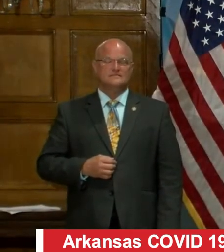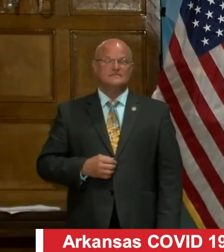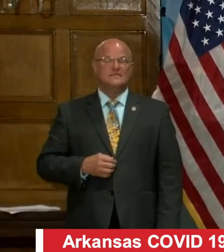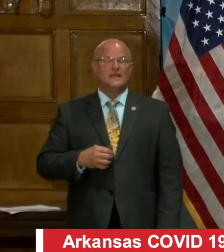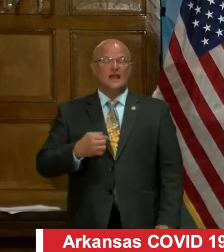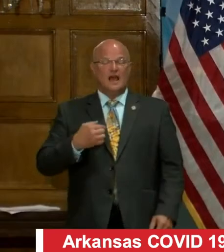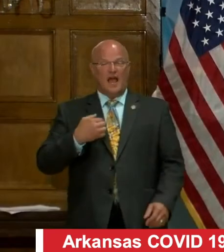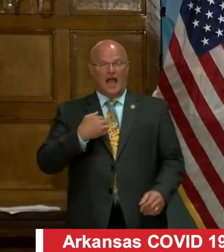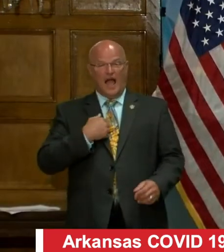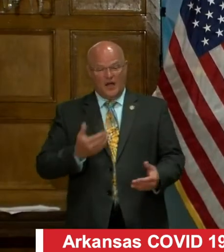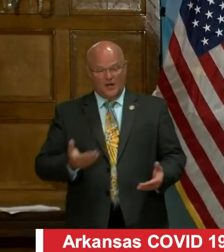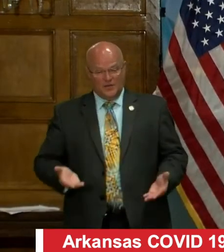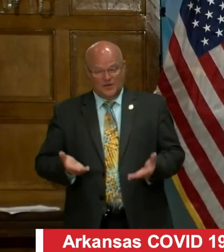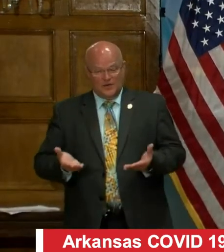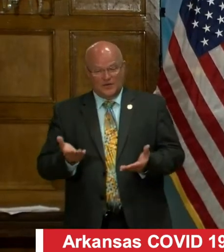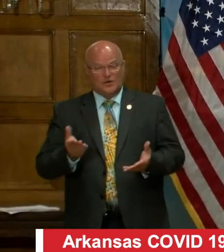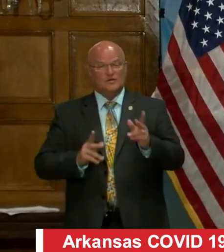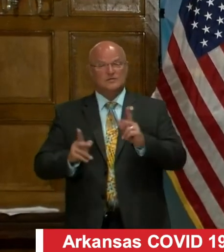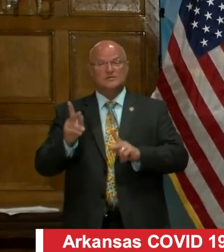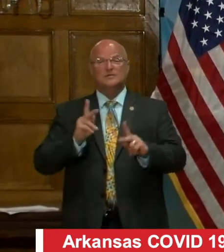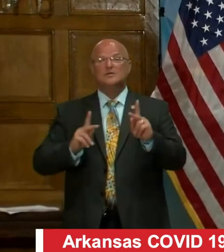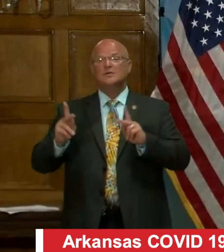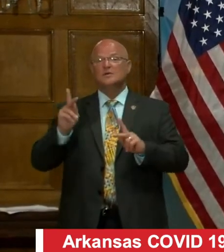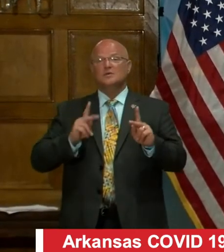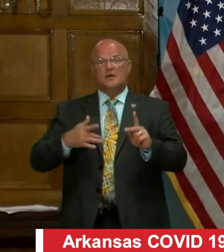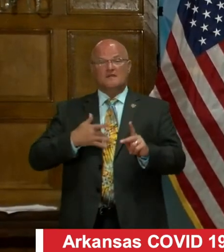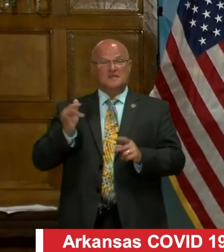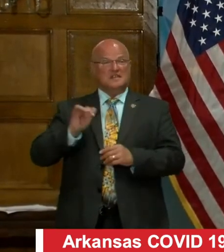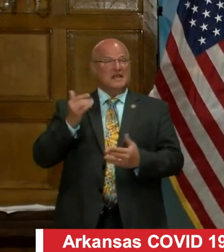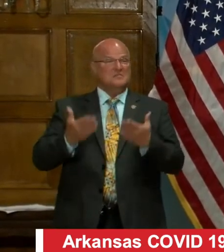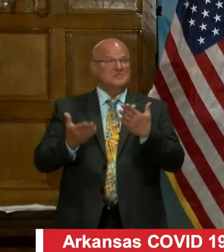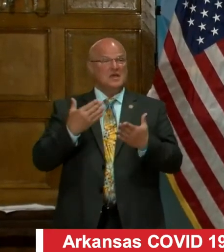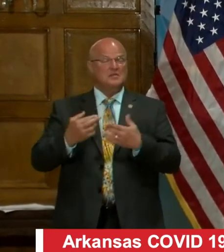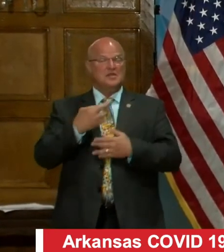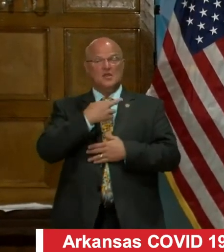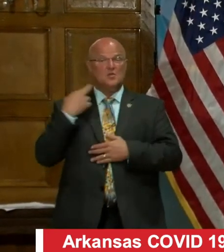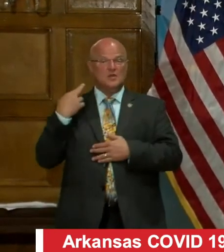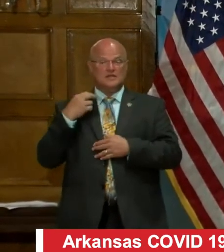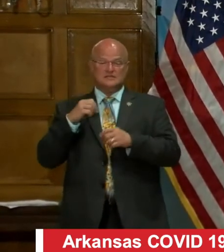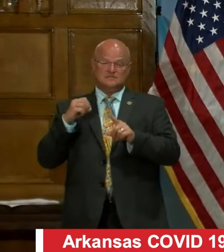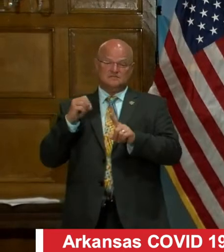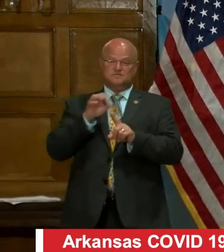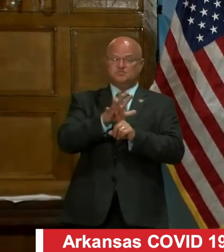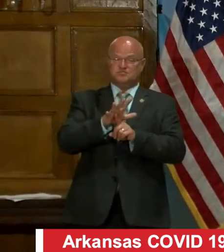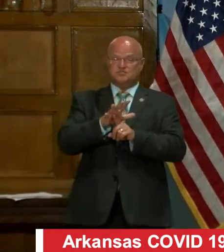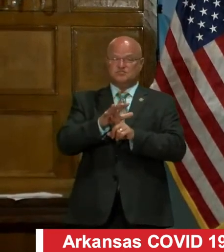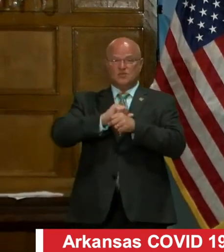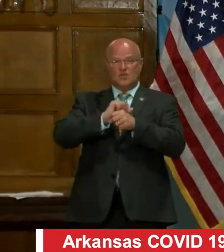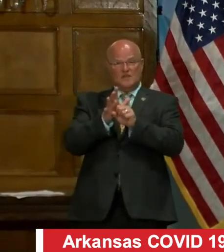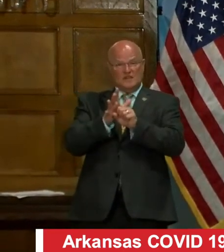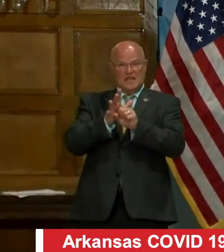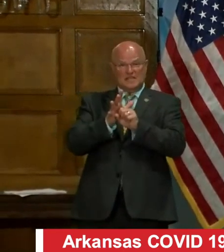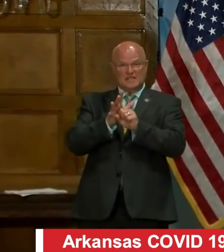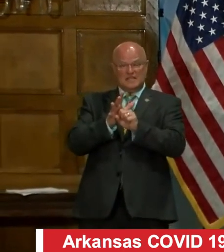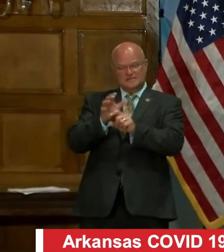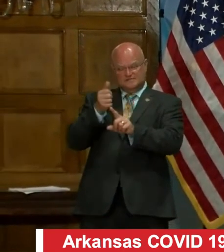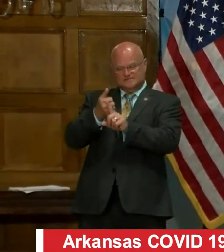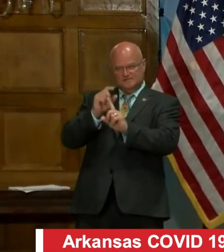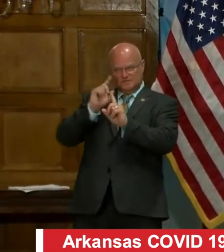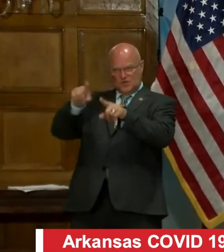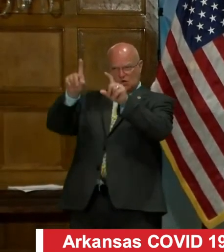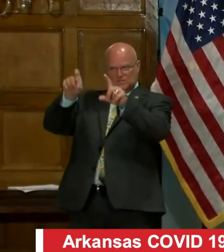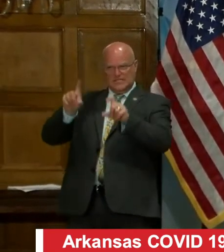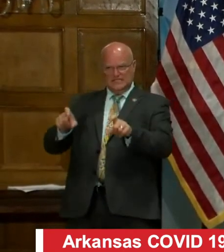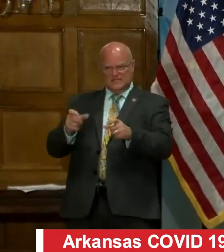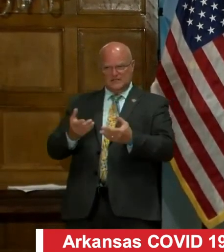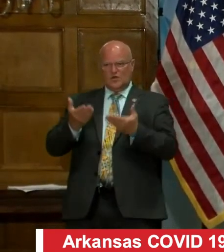I would encourage anyone who feels like they may have been at risk for COVID-19 to go avail themselves of testing. We